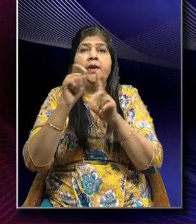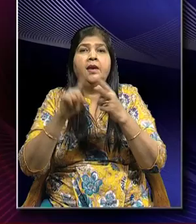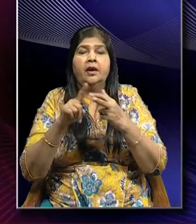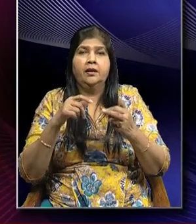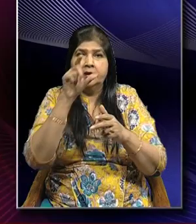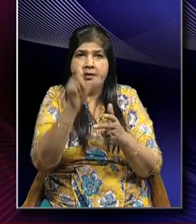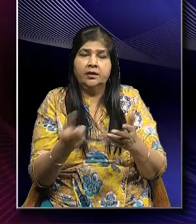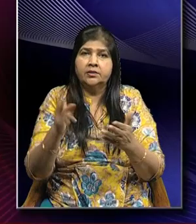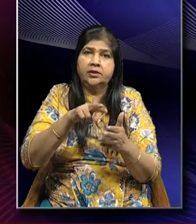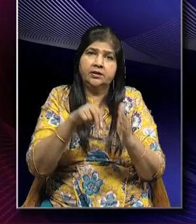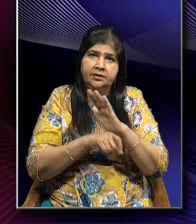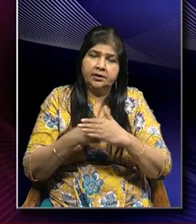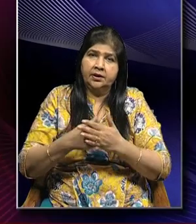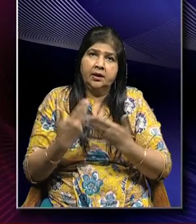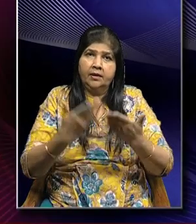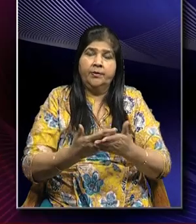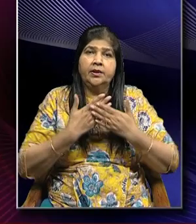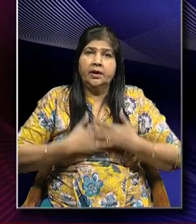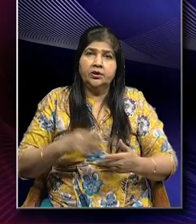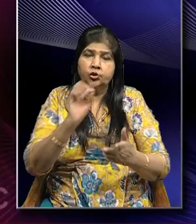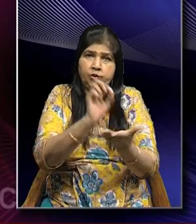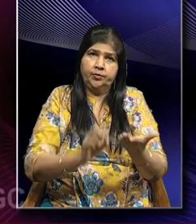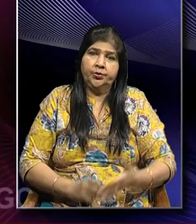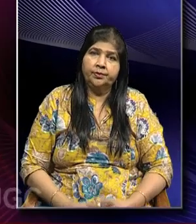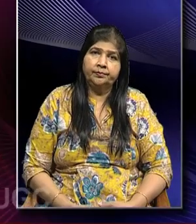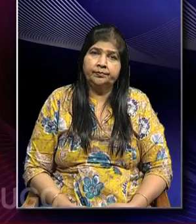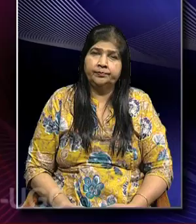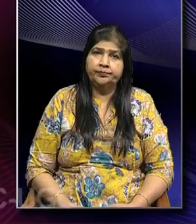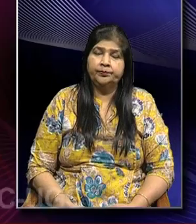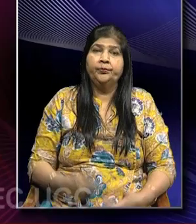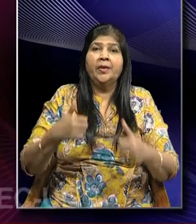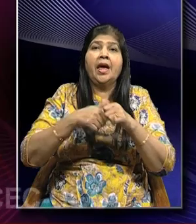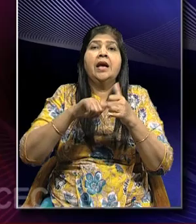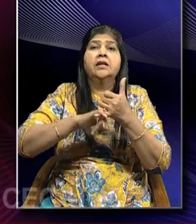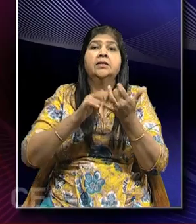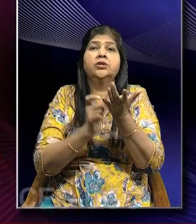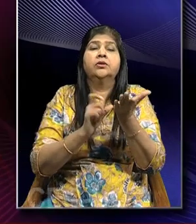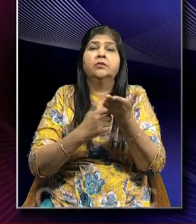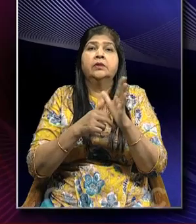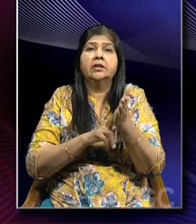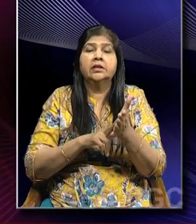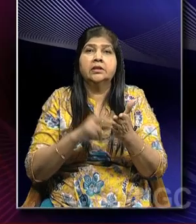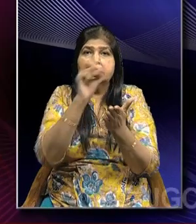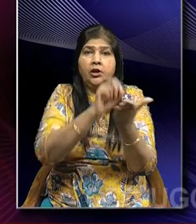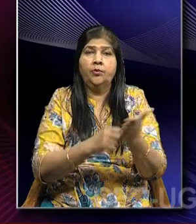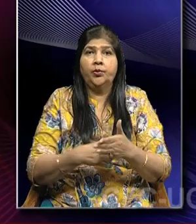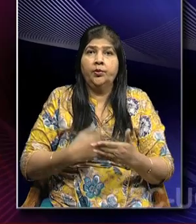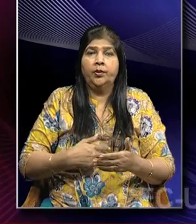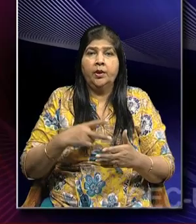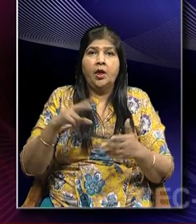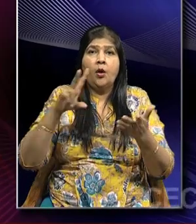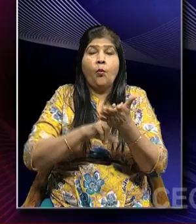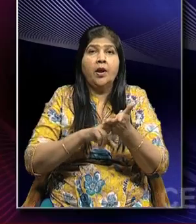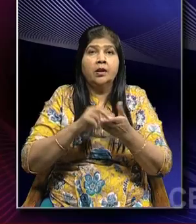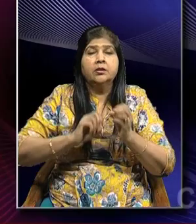performance indicators, when it comes to the assurance report. And this assurance report shall also extend to the value chain